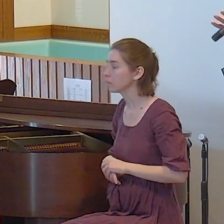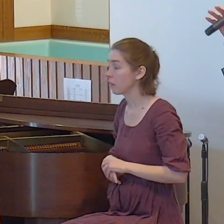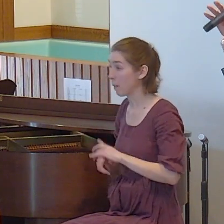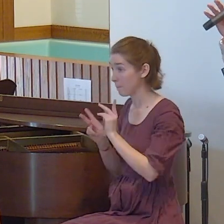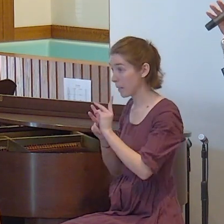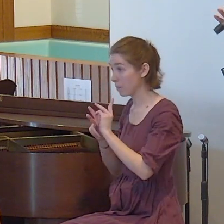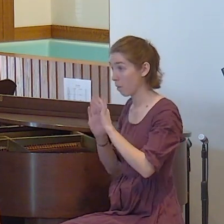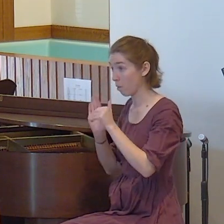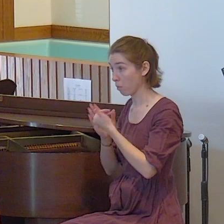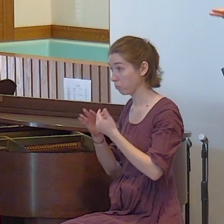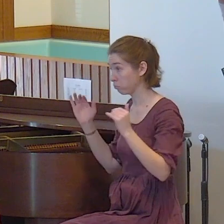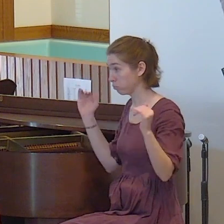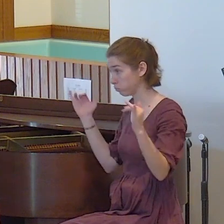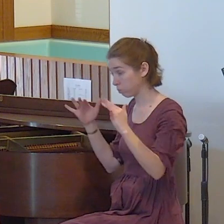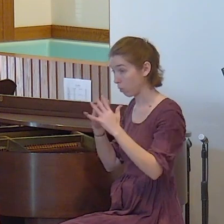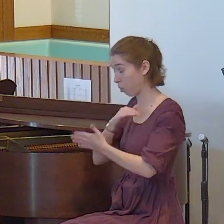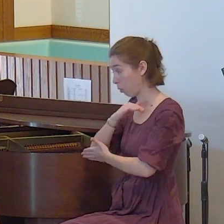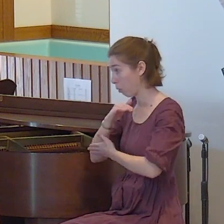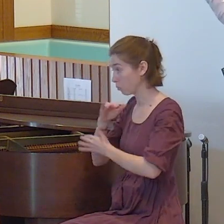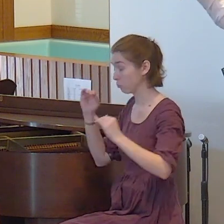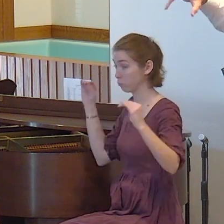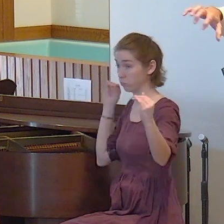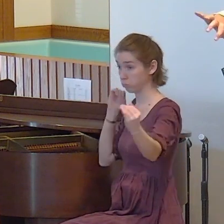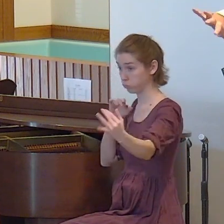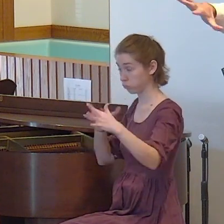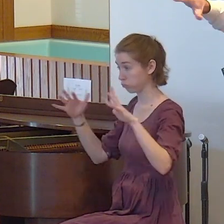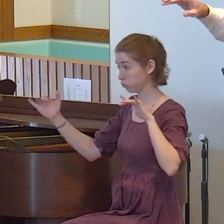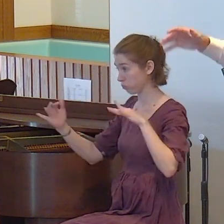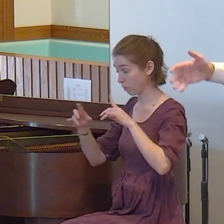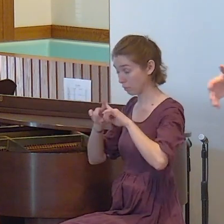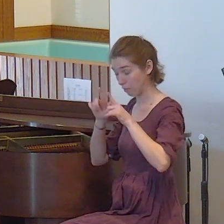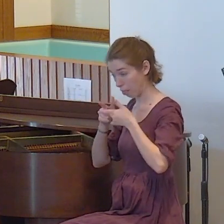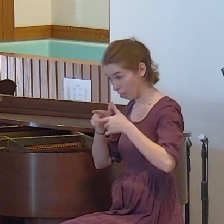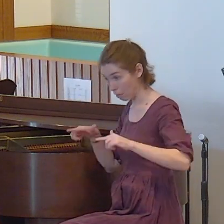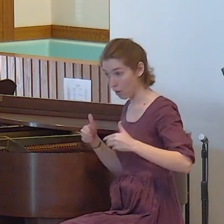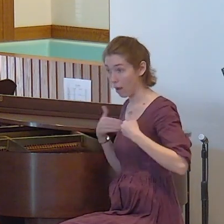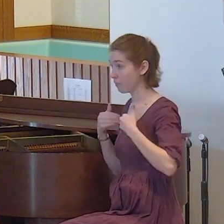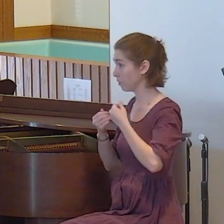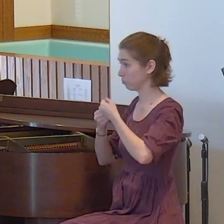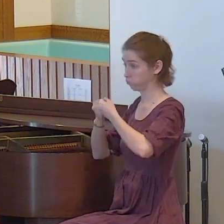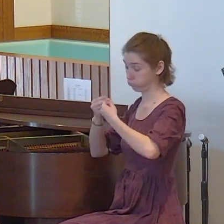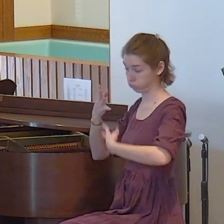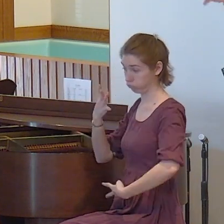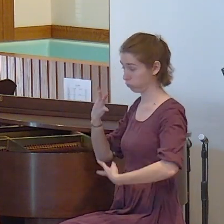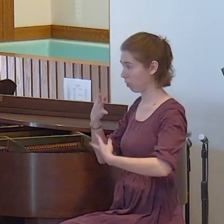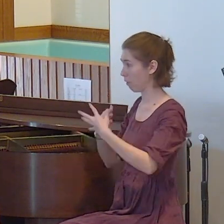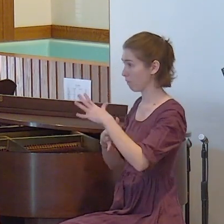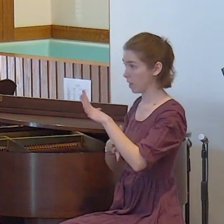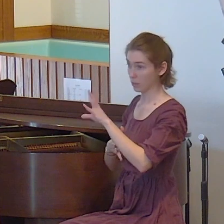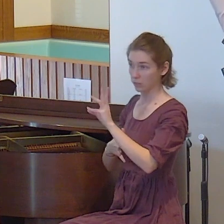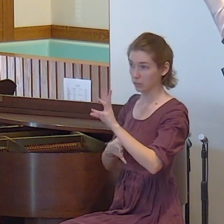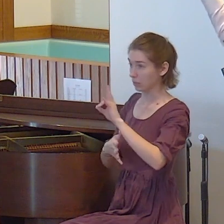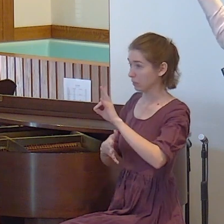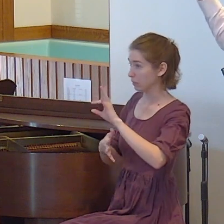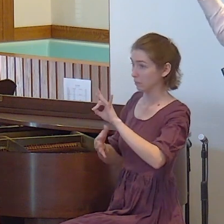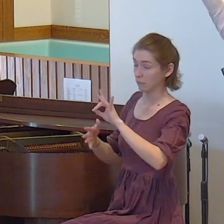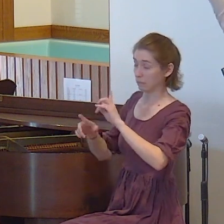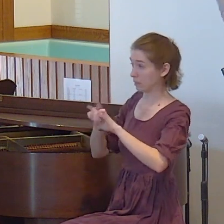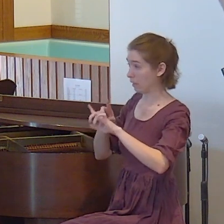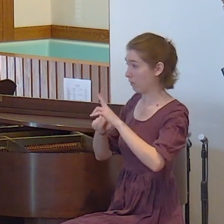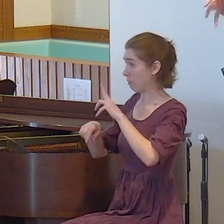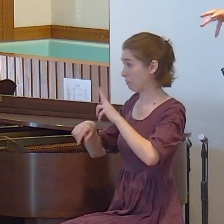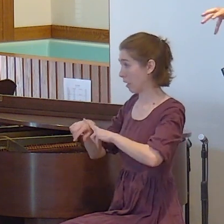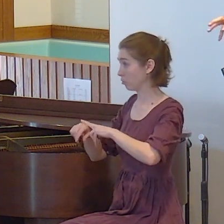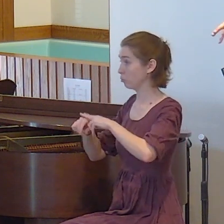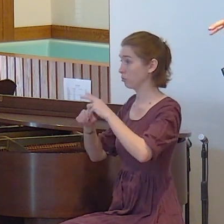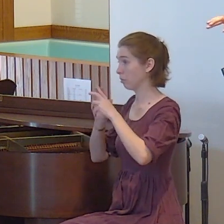People from all over the country were there in languages, and it has a whole list of them, I don't know, 5, 6, 7, 8 different